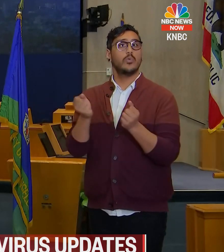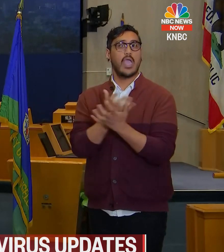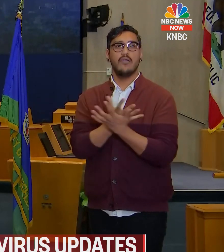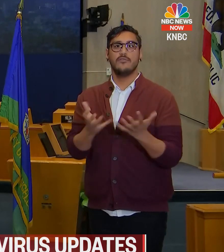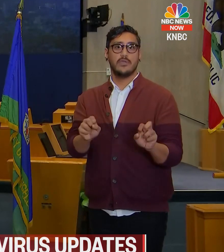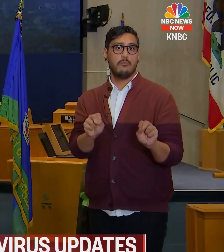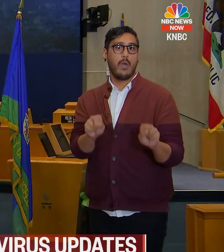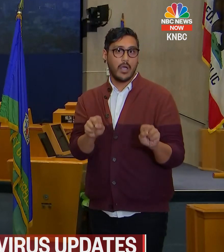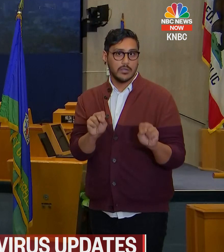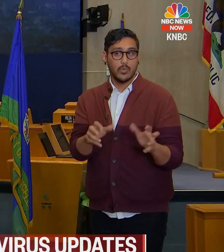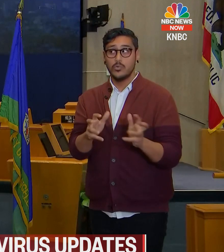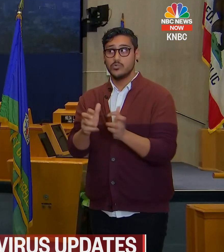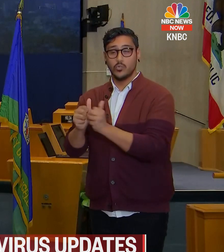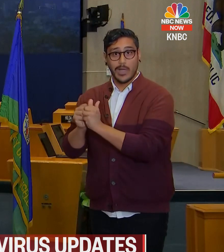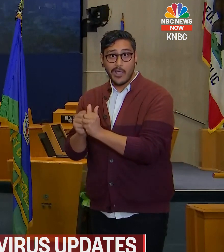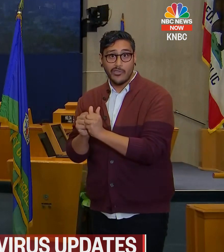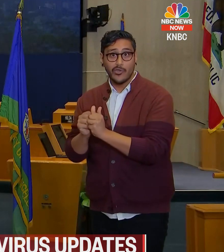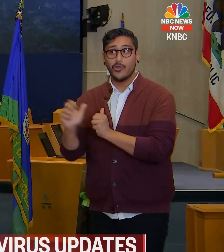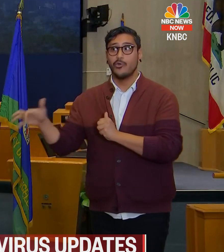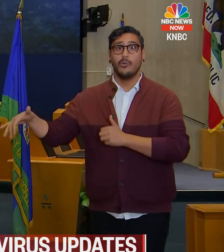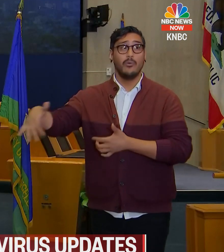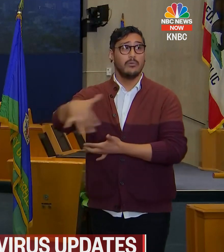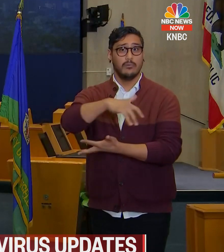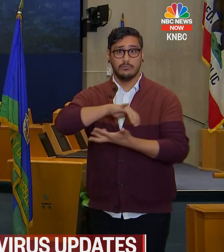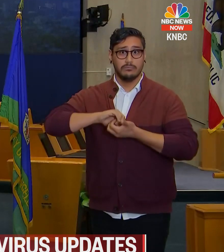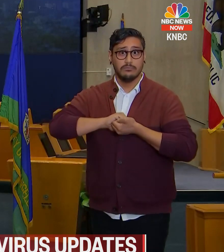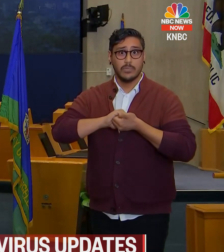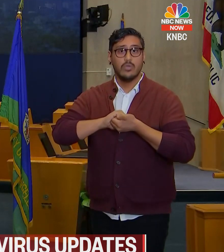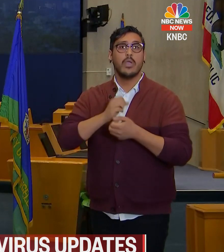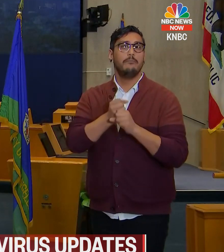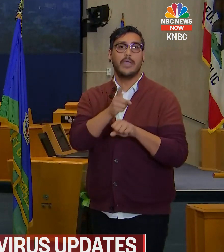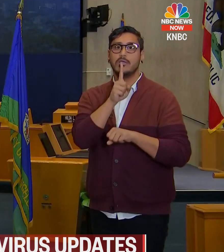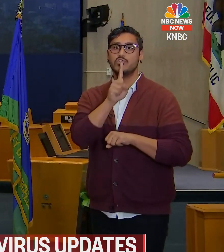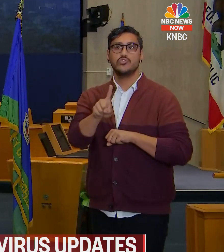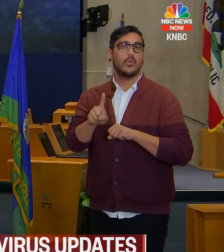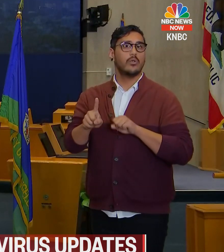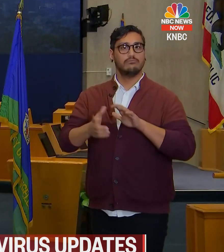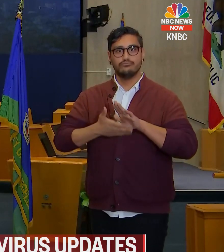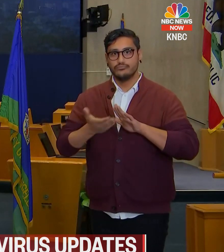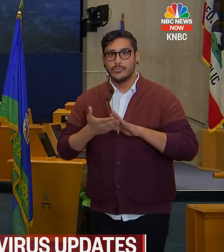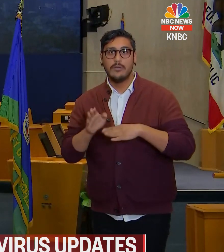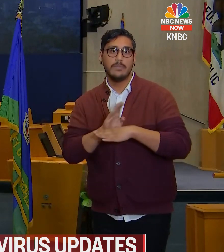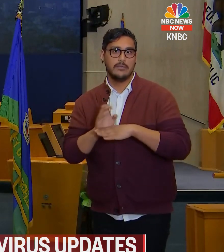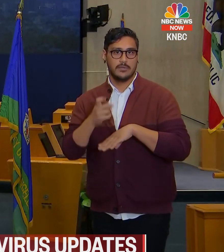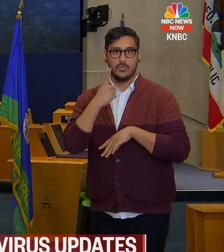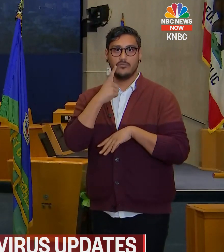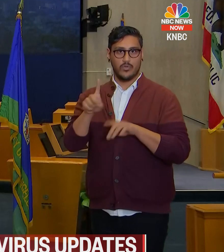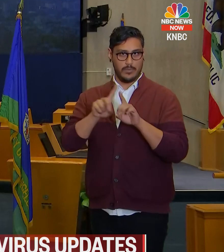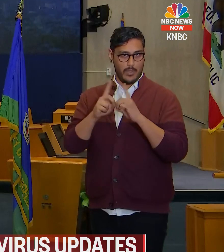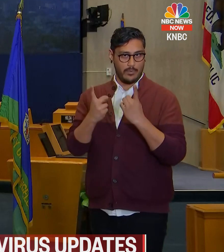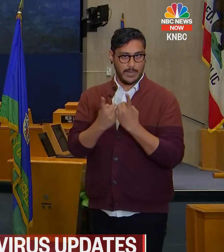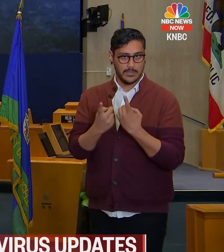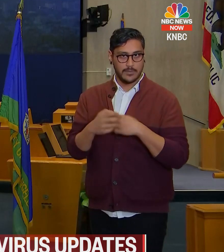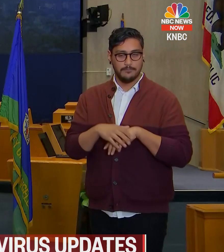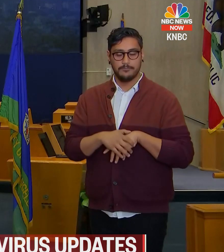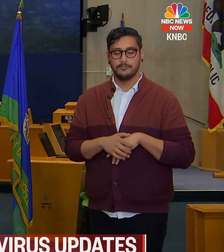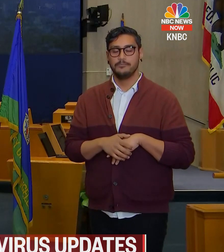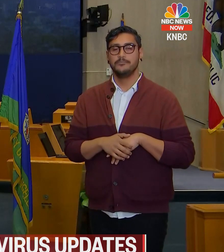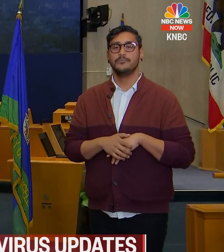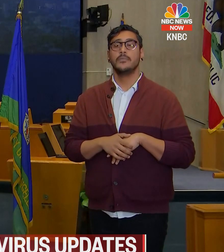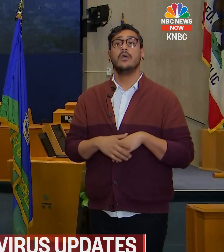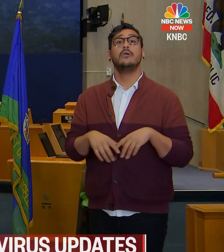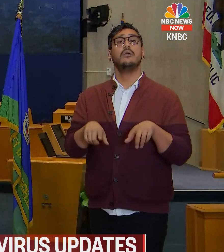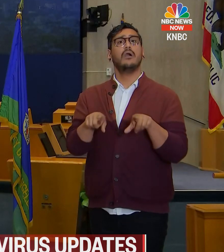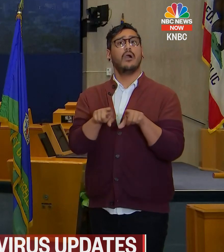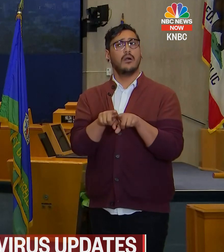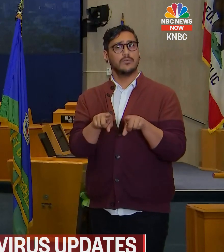can collectively and collaboratively to ensure the business operations of the department. In addition to this, we've